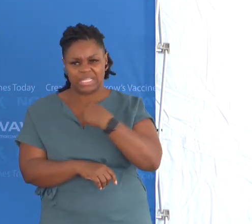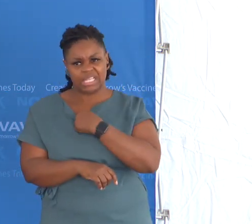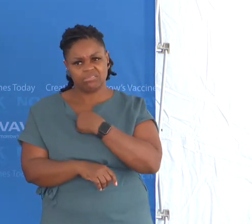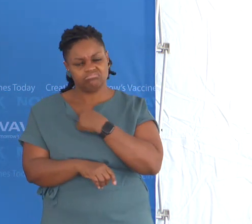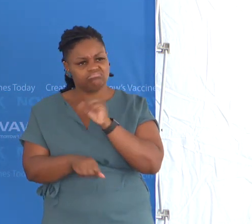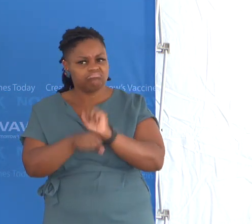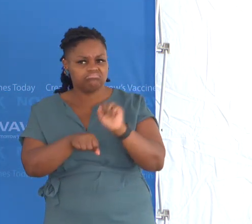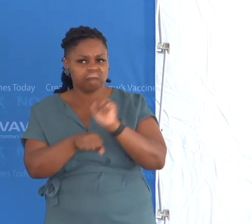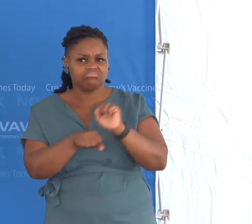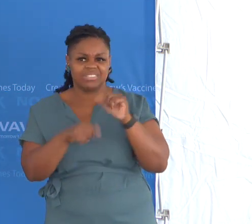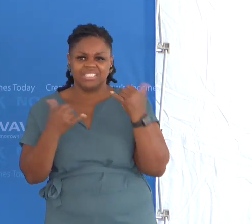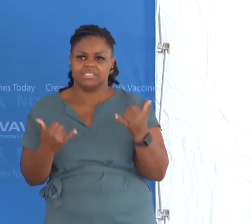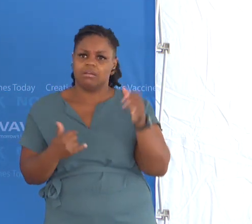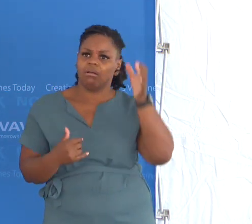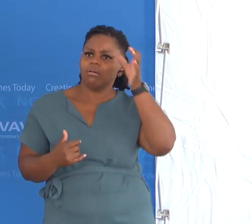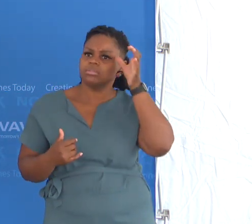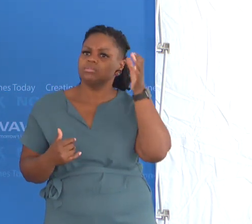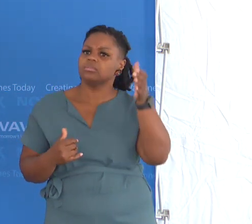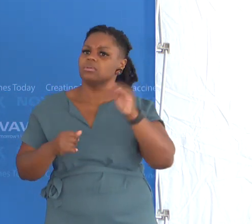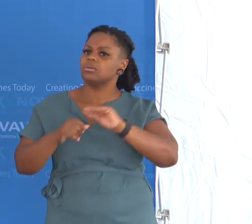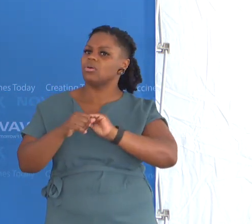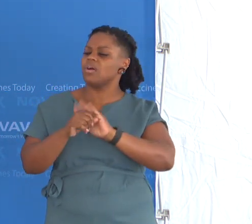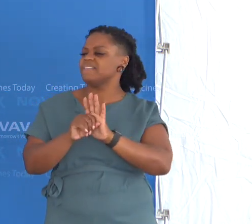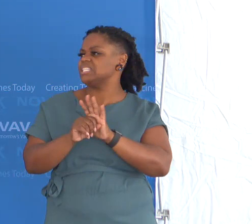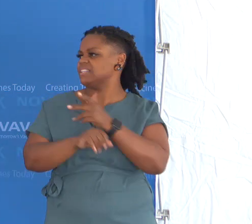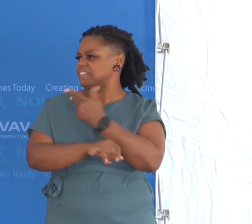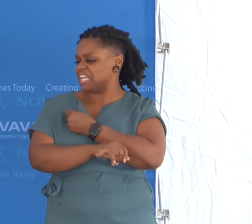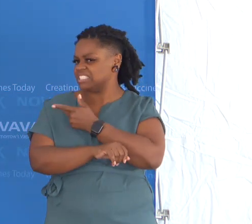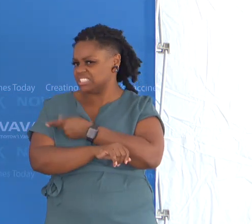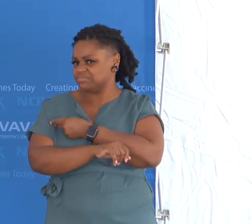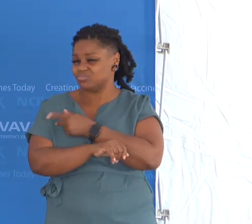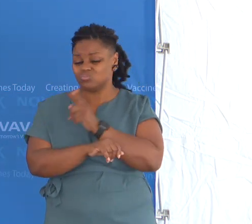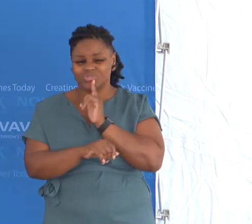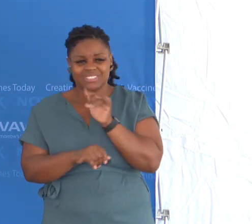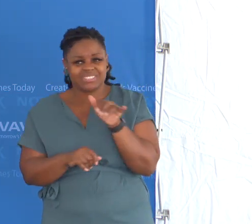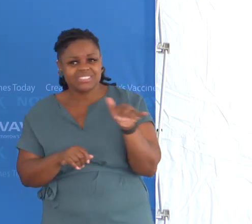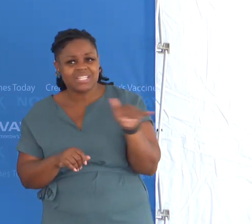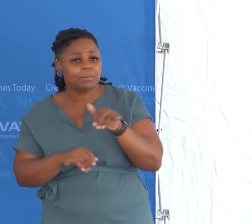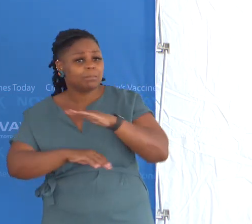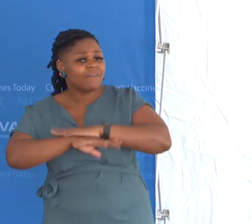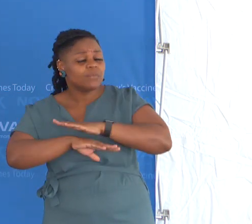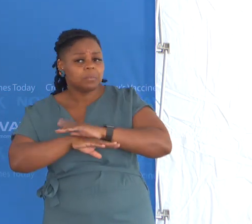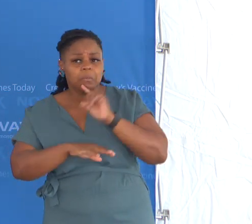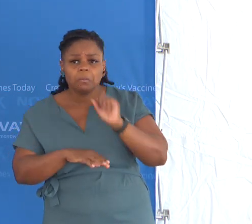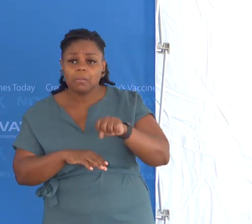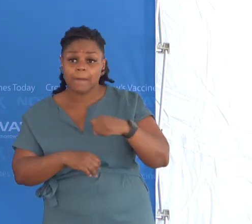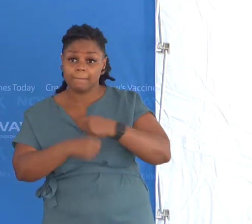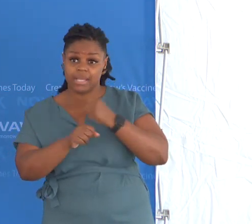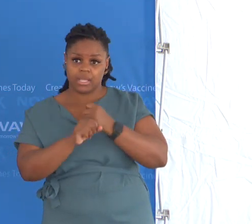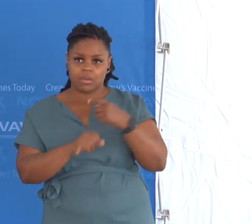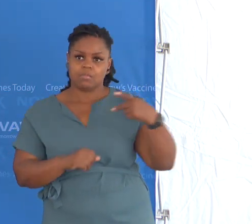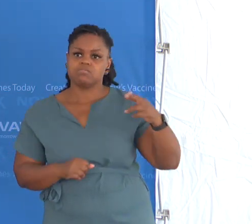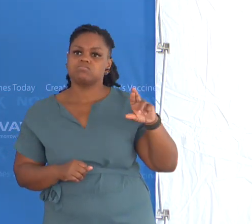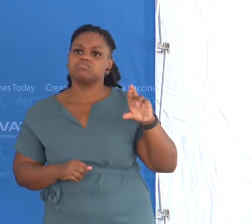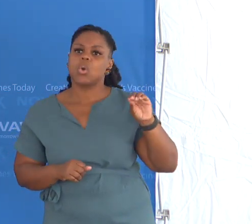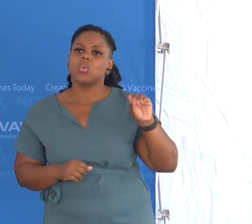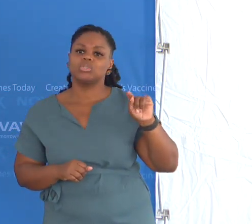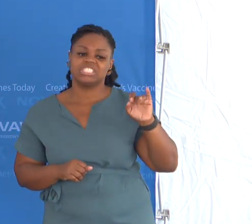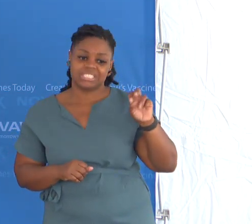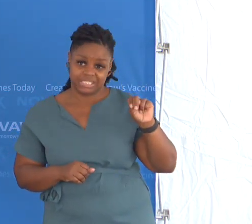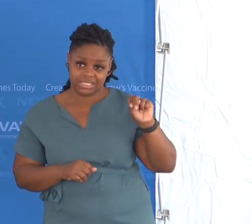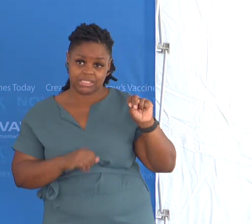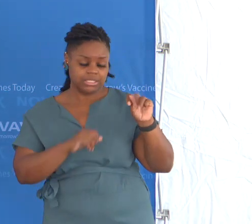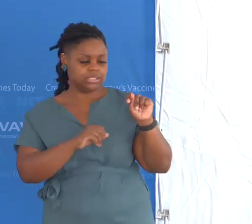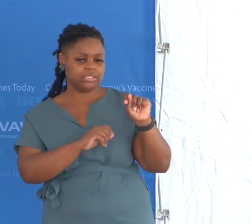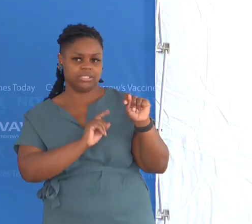emerging infectious diseases using the same platform. We make a protein, we mix it with an adjuvant, and you